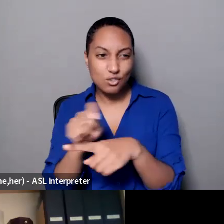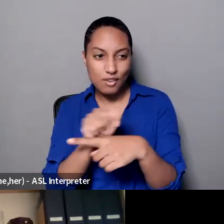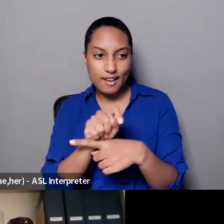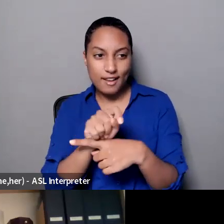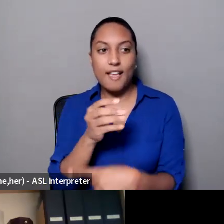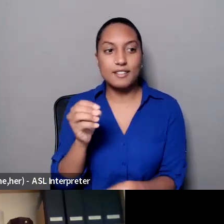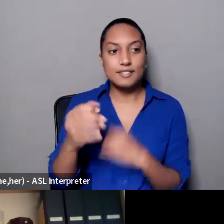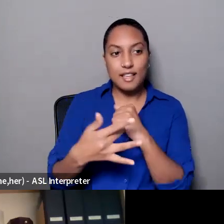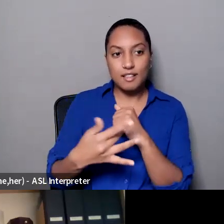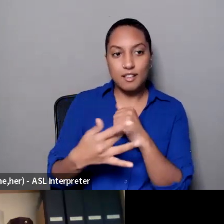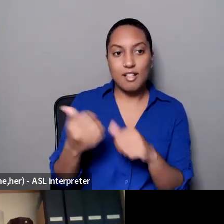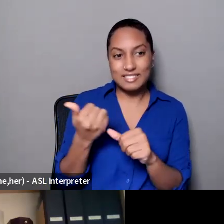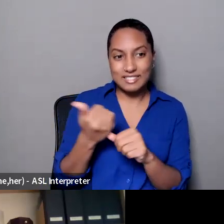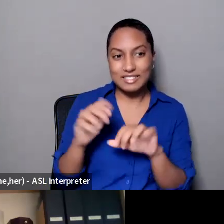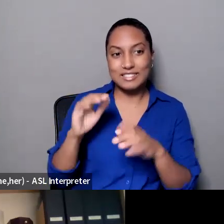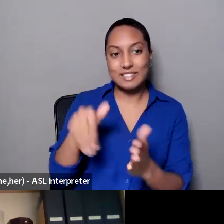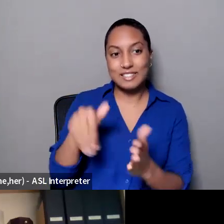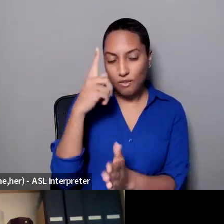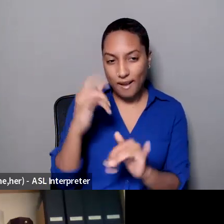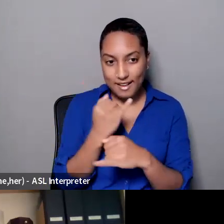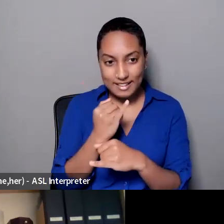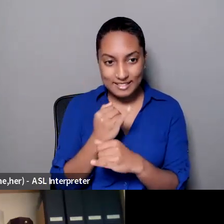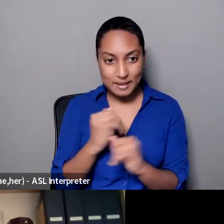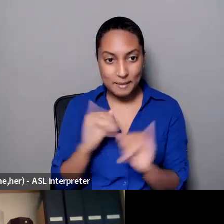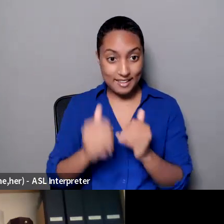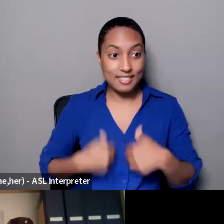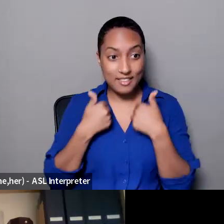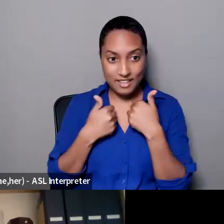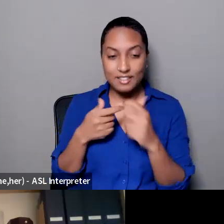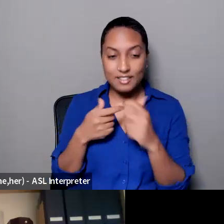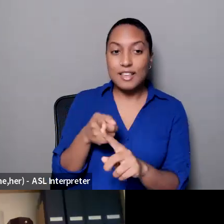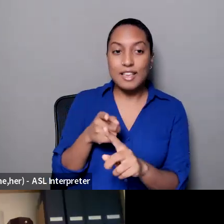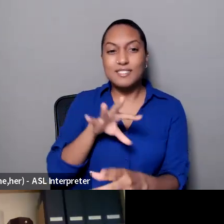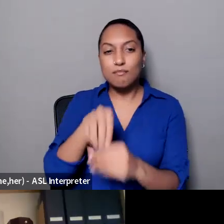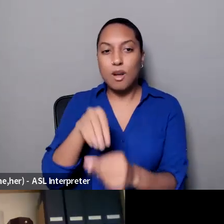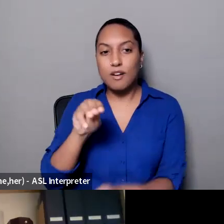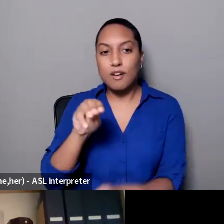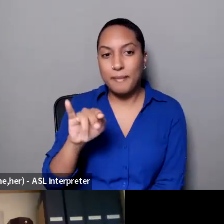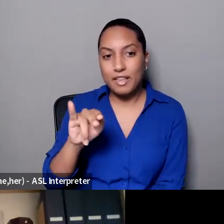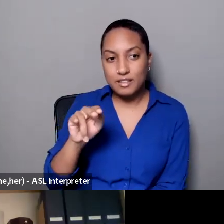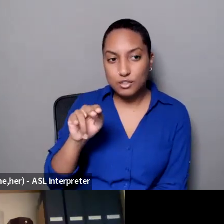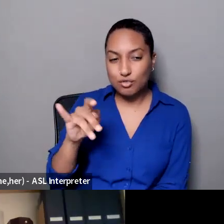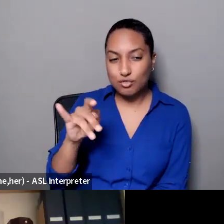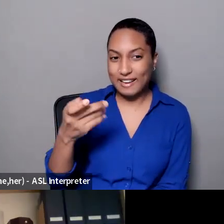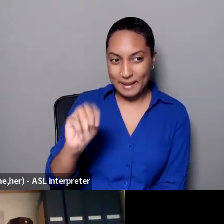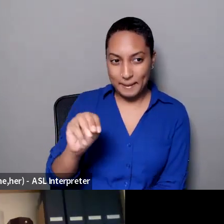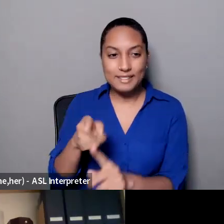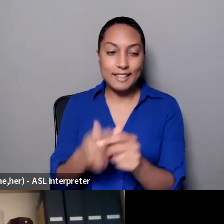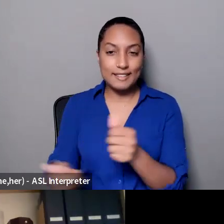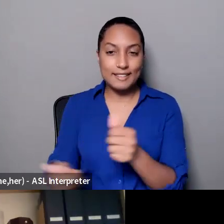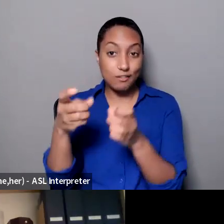ILRU co-director and former CIL executive director with Mainstream. And then I would like to introduce Bonnie